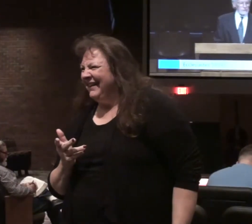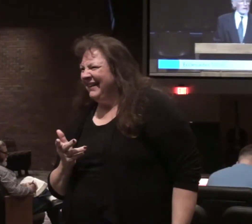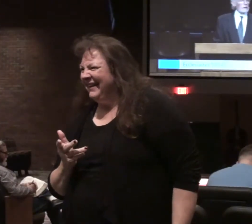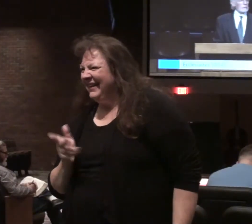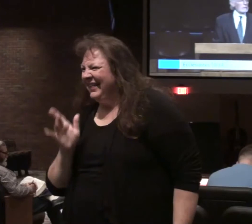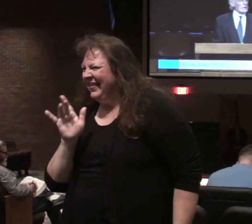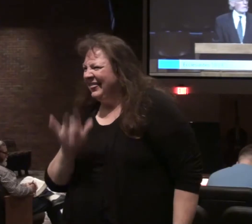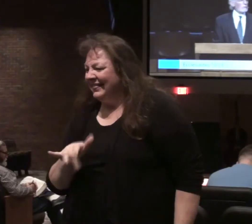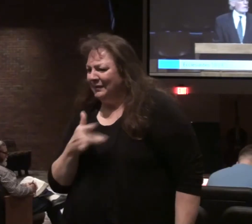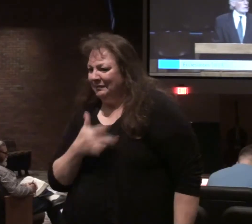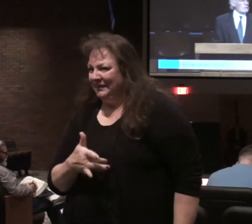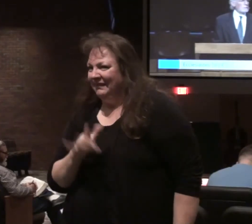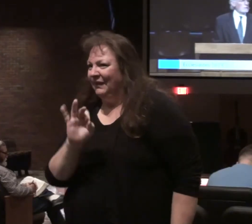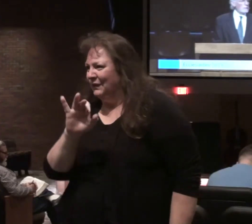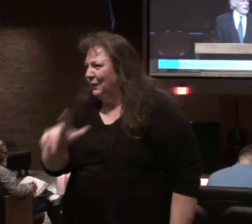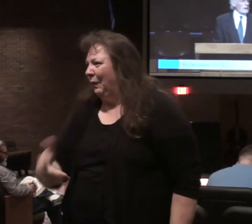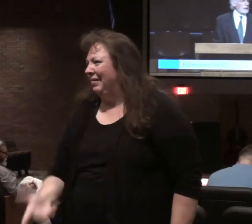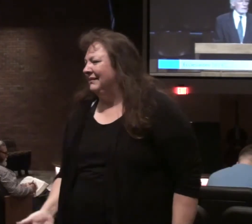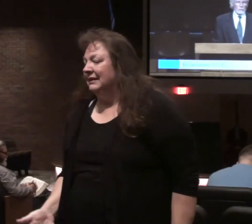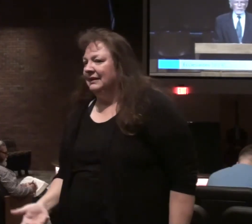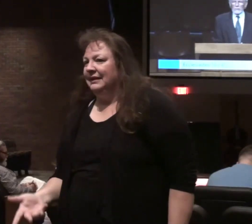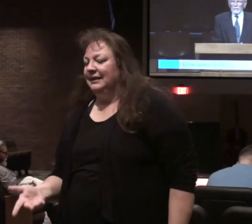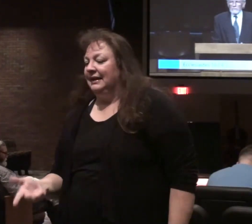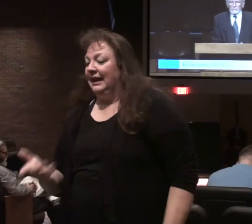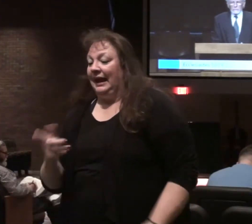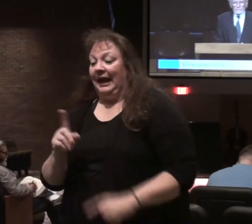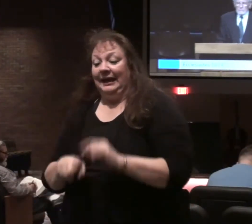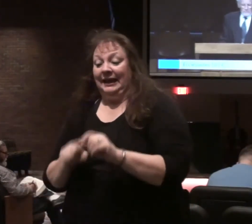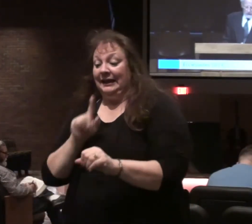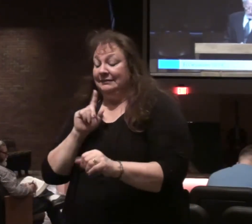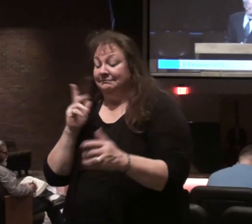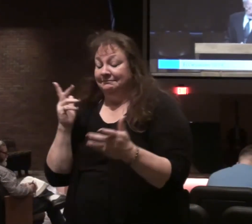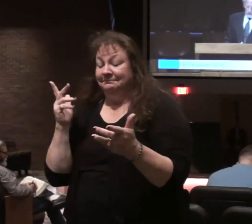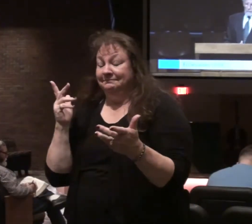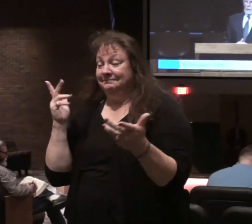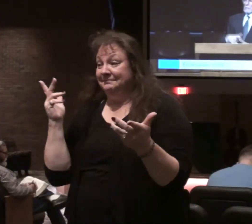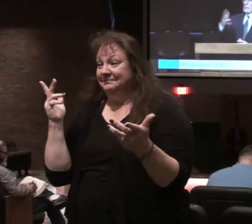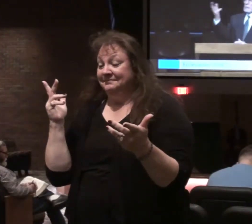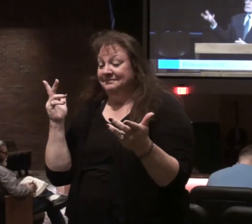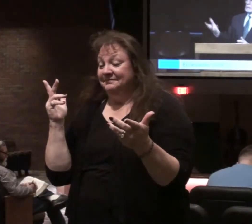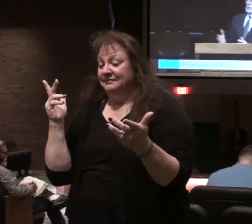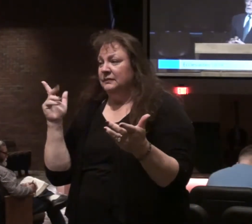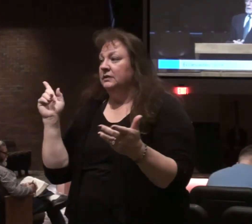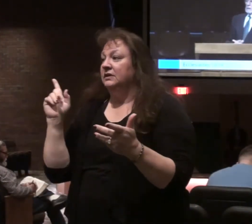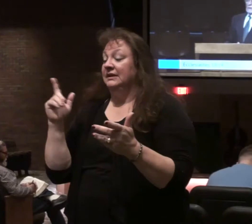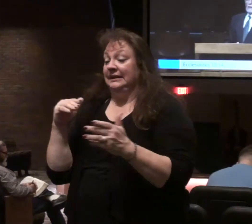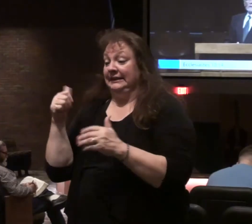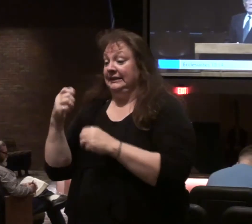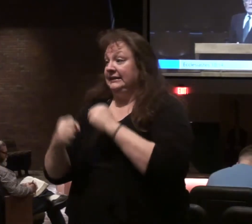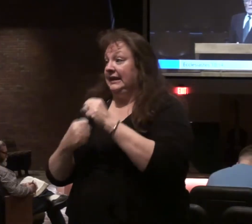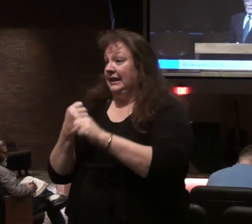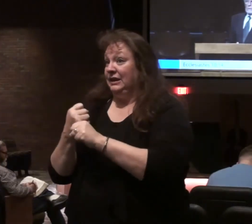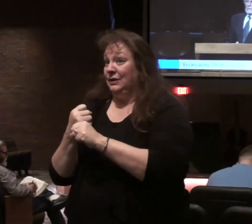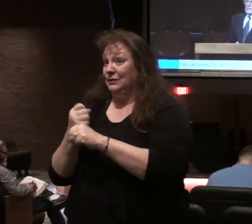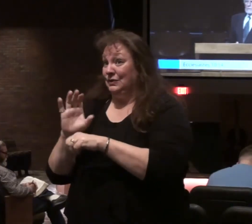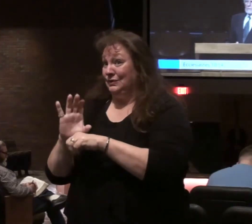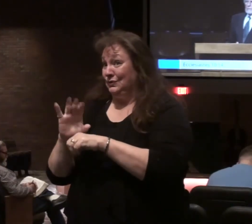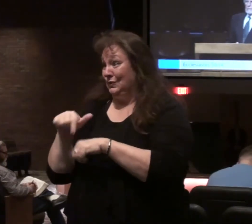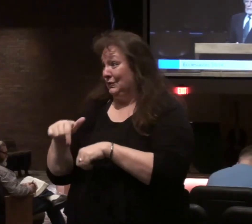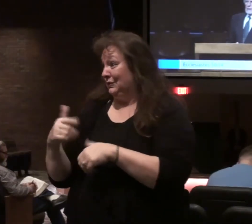so that's a characteristic of a fool. I can't assure you. People say, where will the church be in 10 years? I don't know.